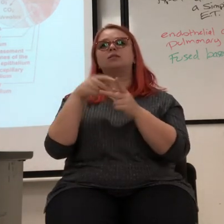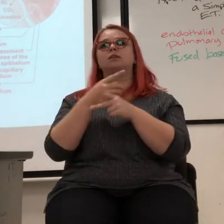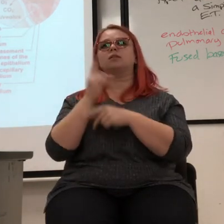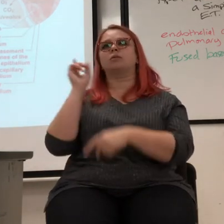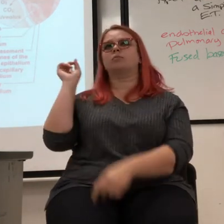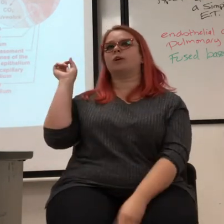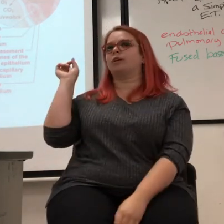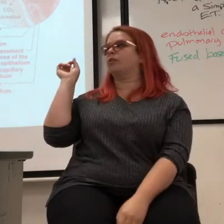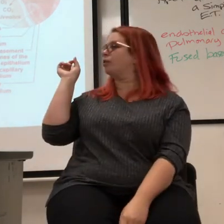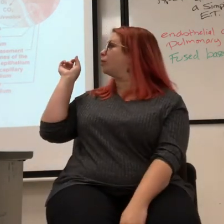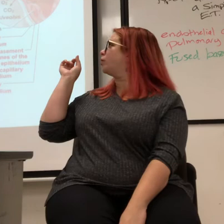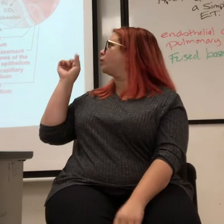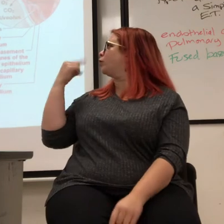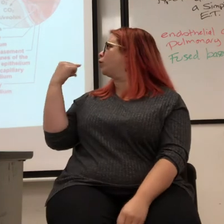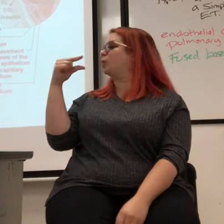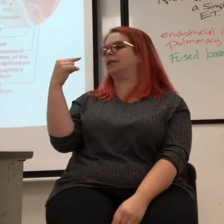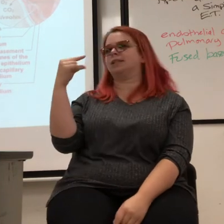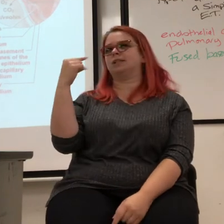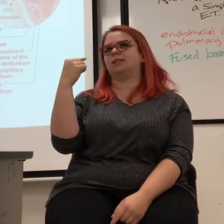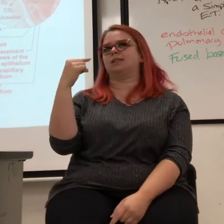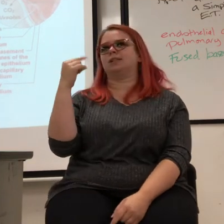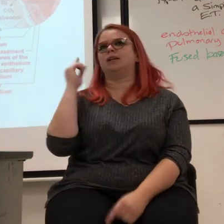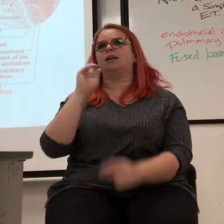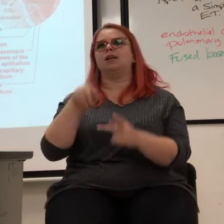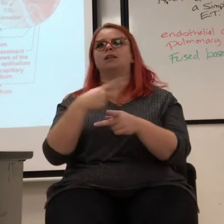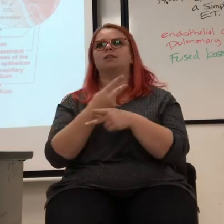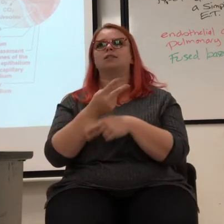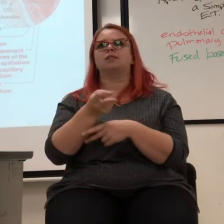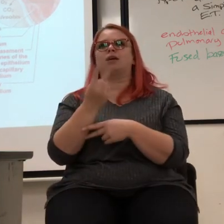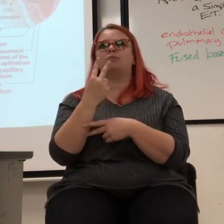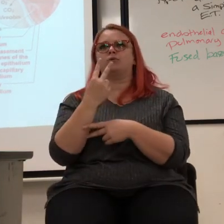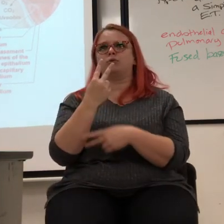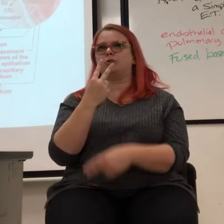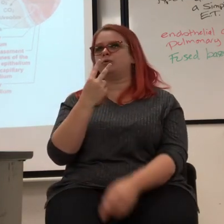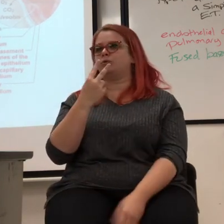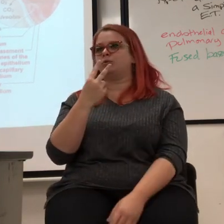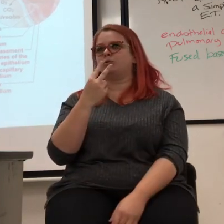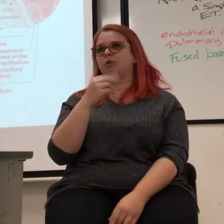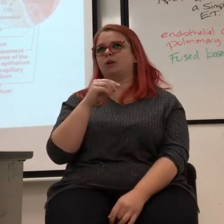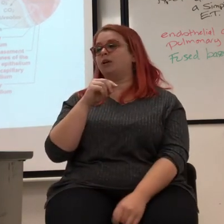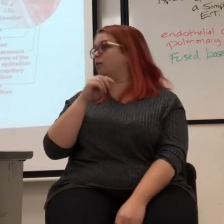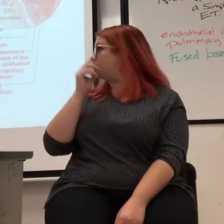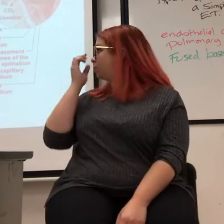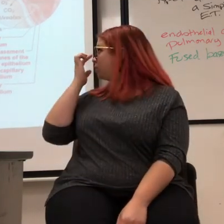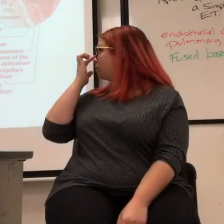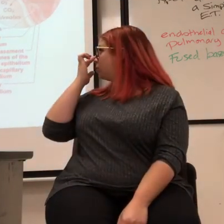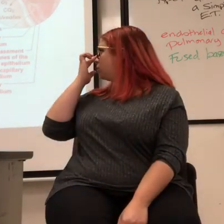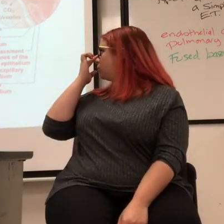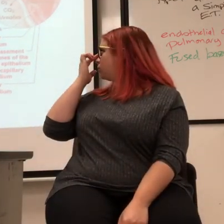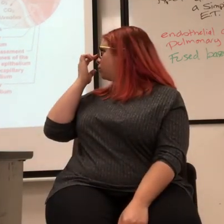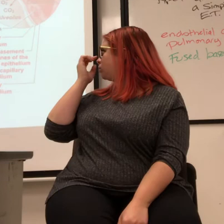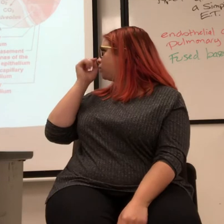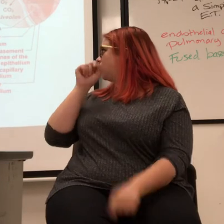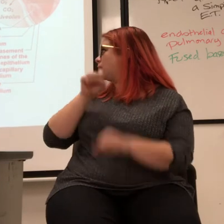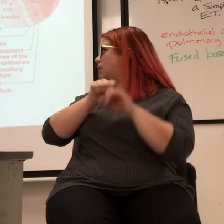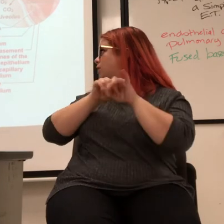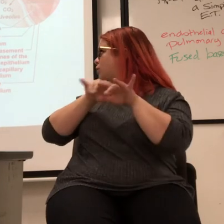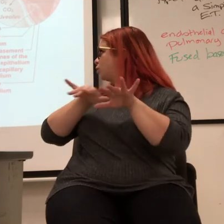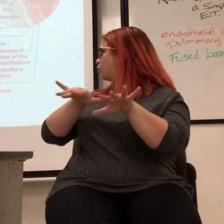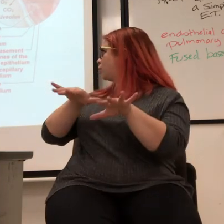green. That is a type 2. They secrete surfactants. Surfactants break the